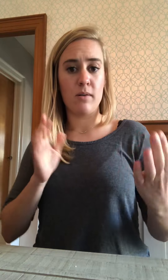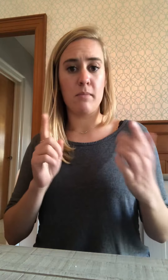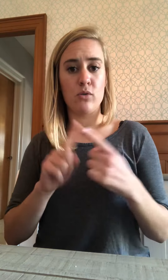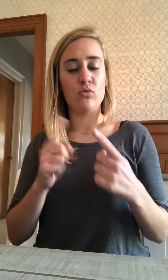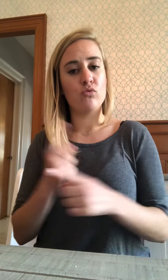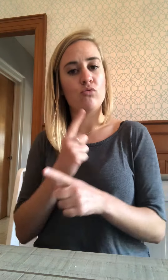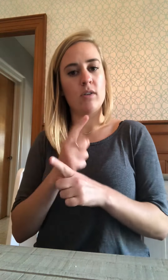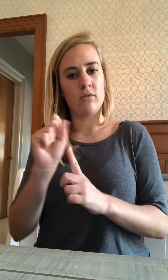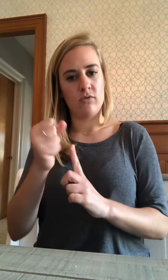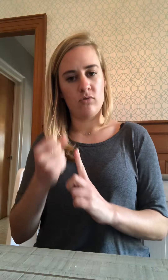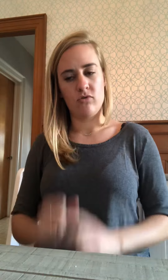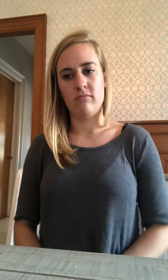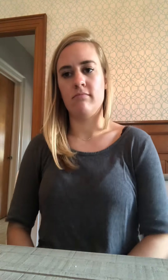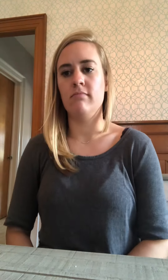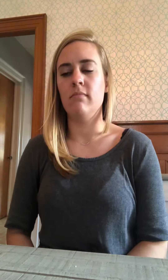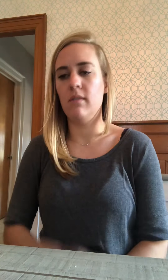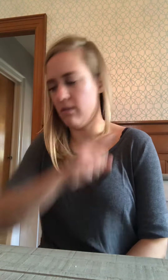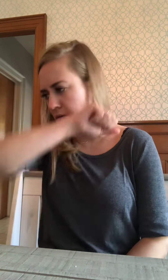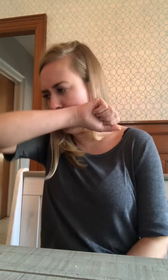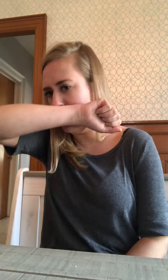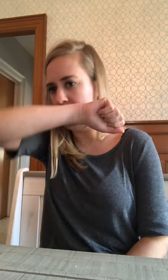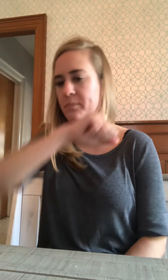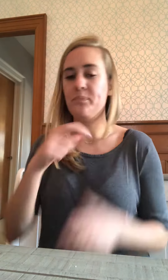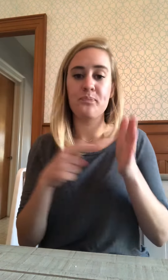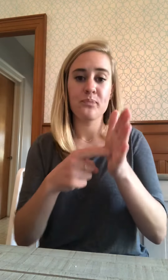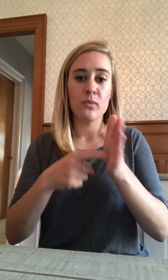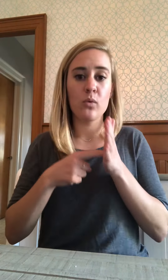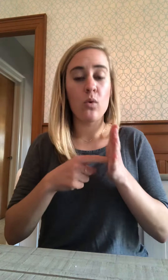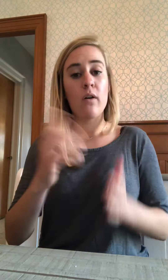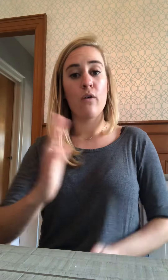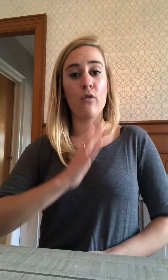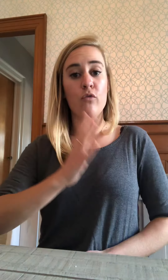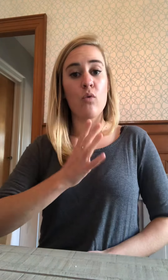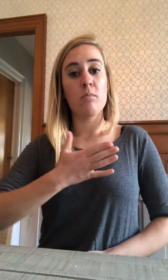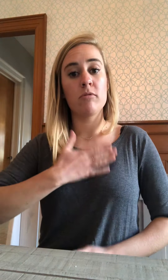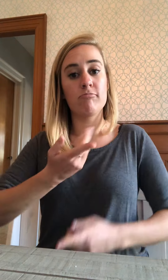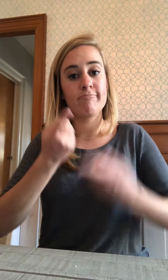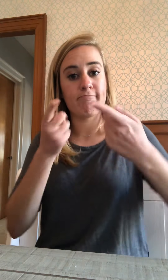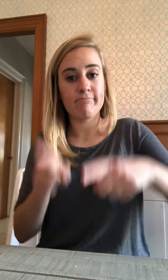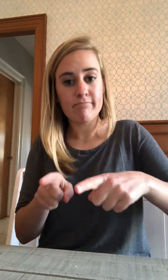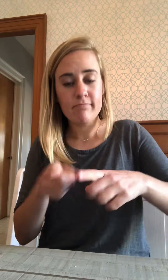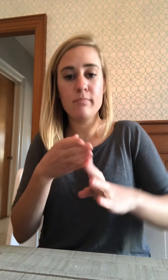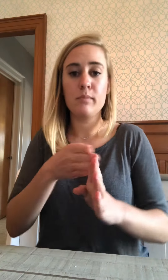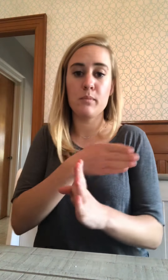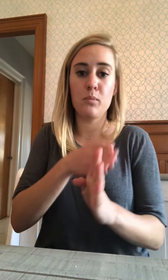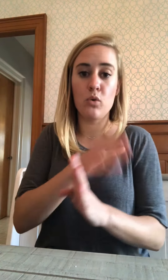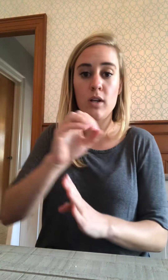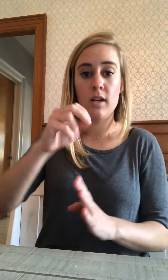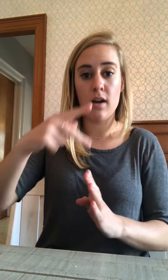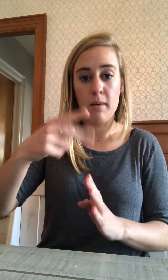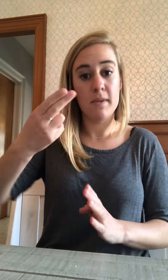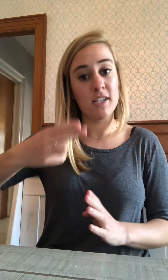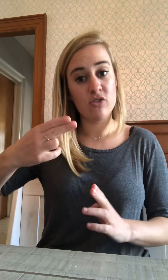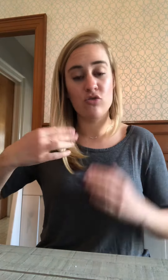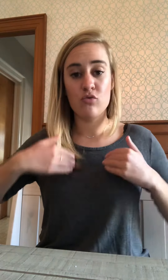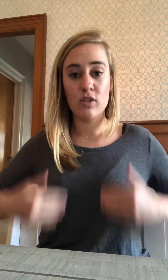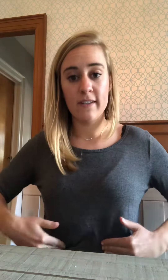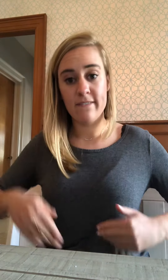Okay? It requires a formal consent, a preoperative history and physical, and lots of labs and diagnostic